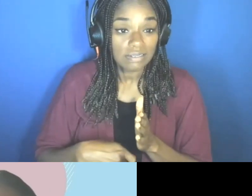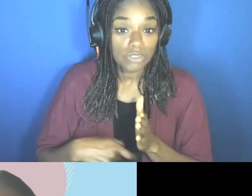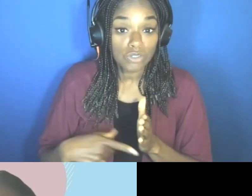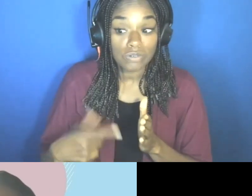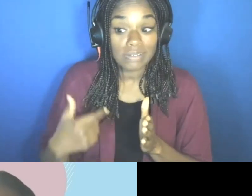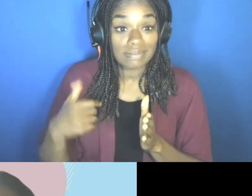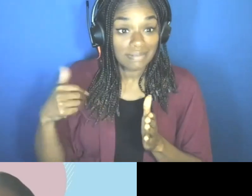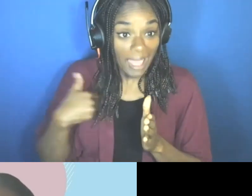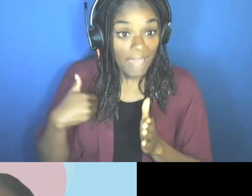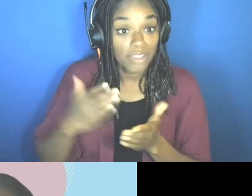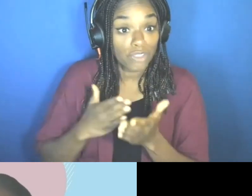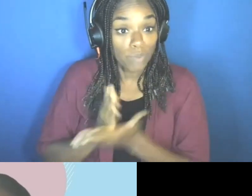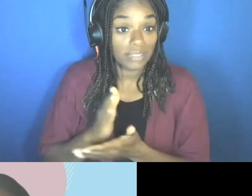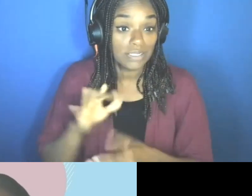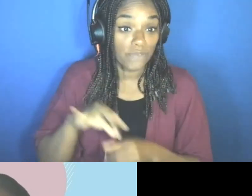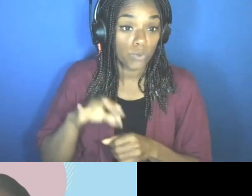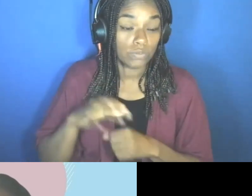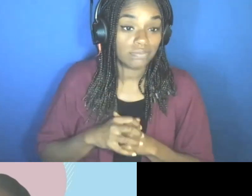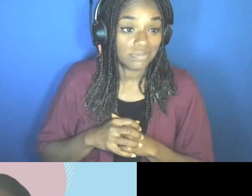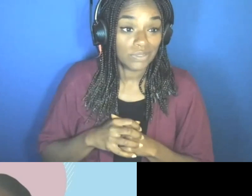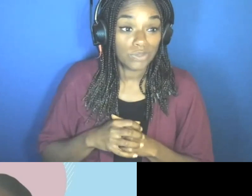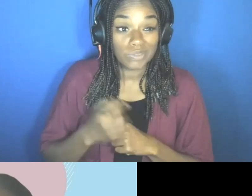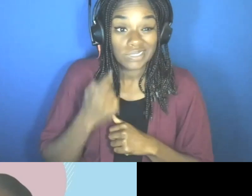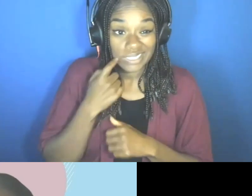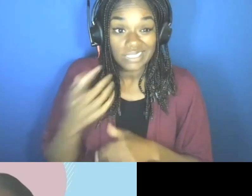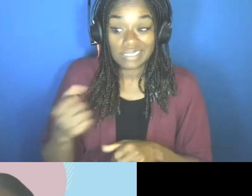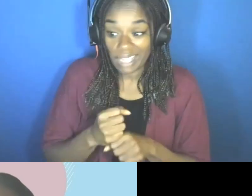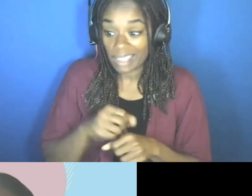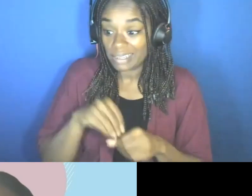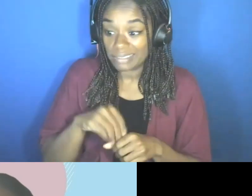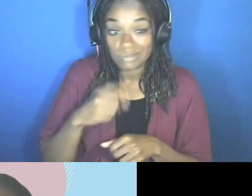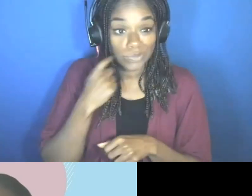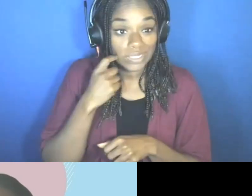right, which was really only attained in the mid 1960s.